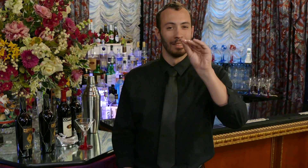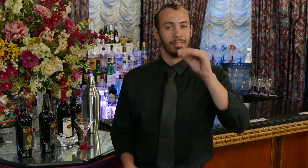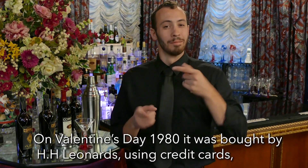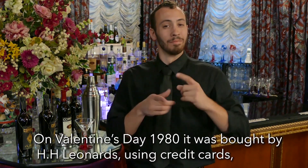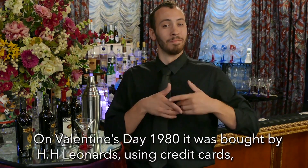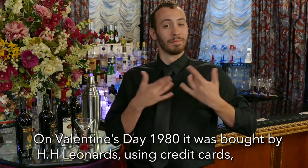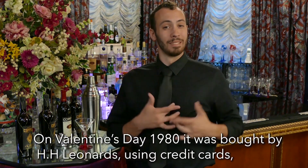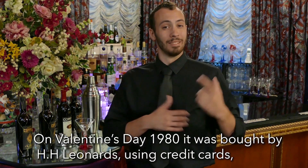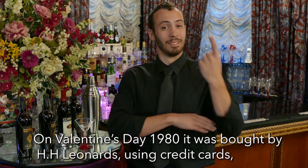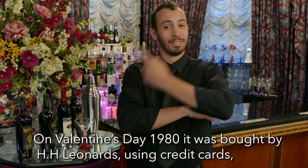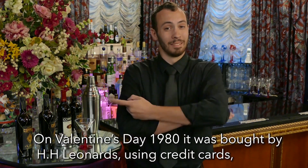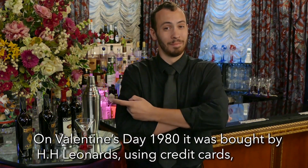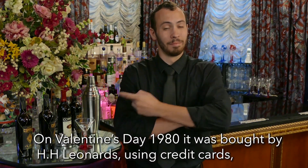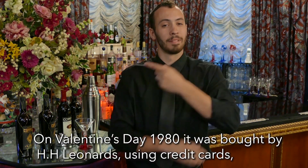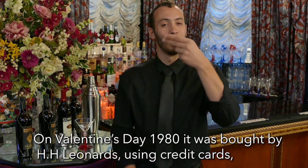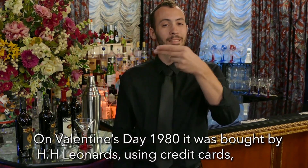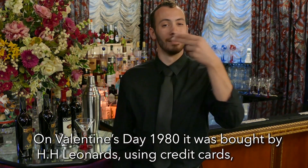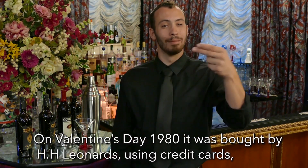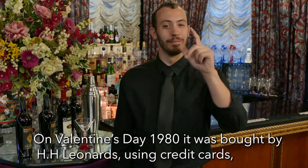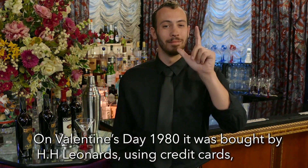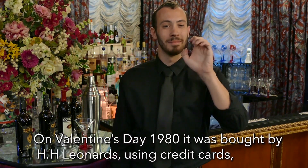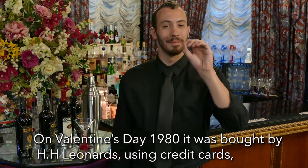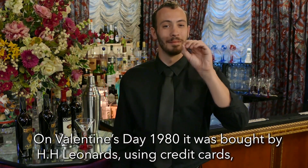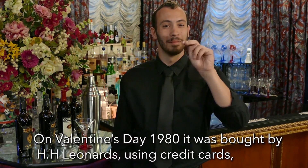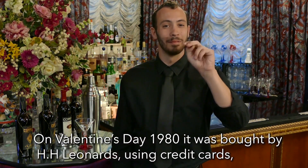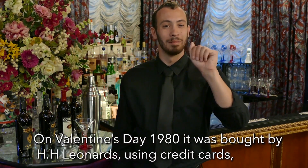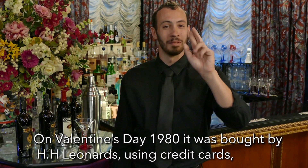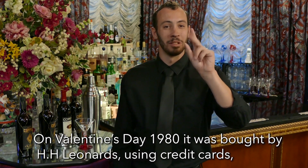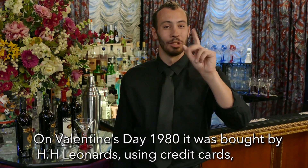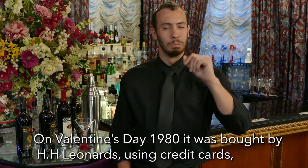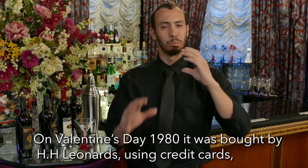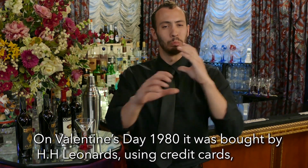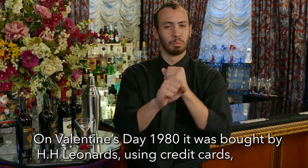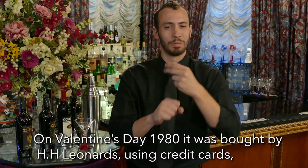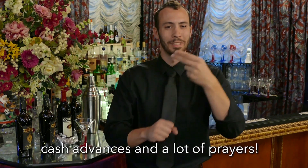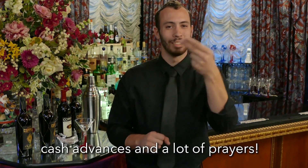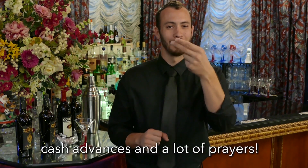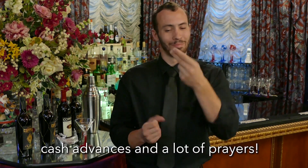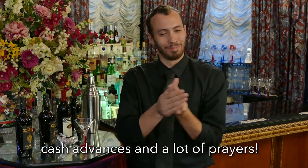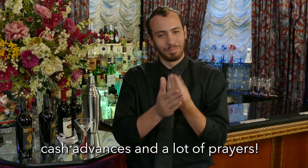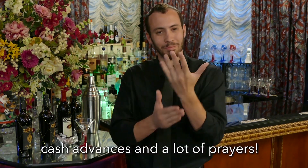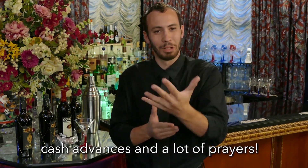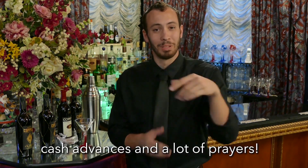On Valentine's Day 1980, it was bought by H. Leonard's, using credit cards, cash advances, and a lot of